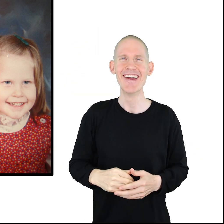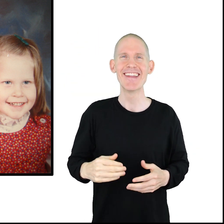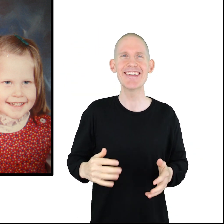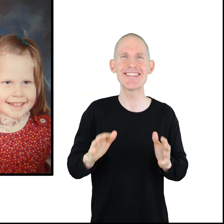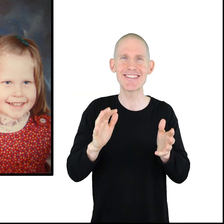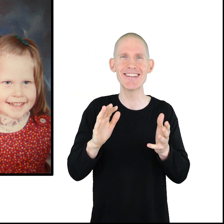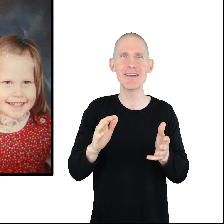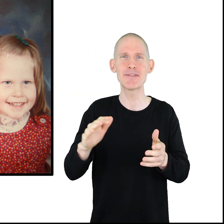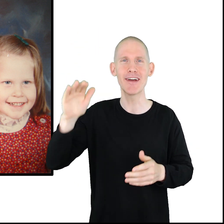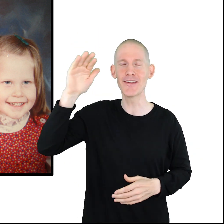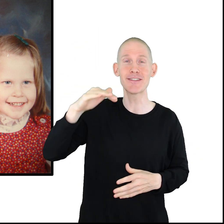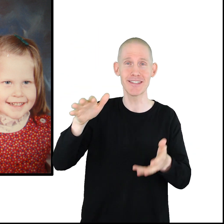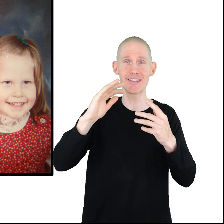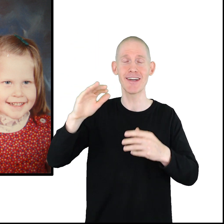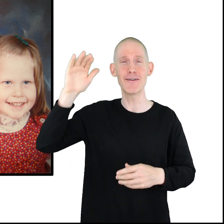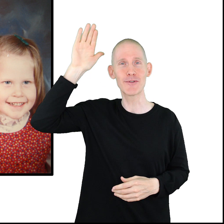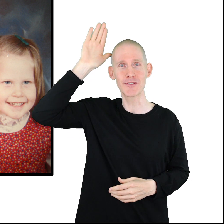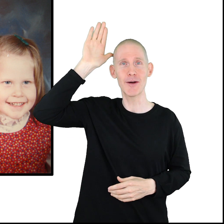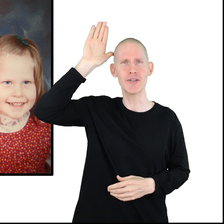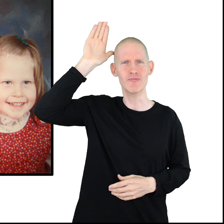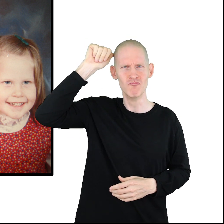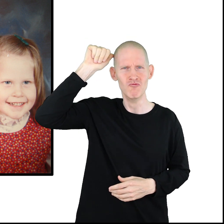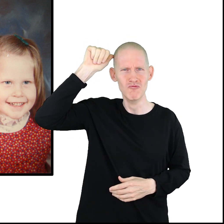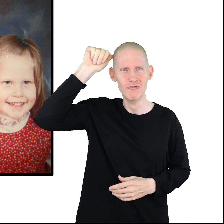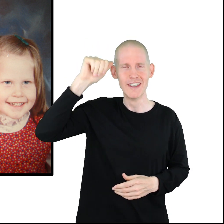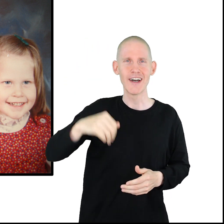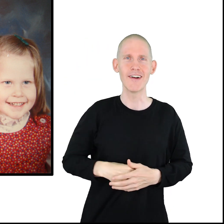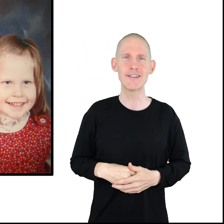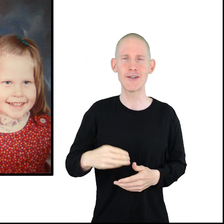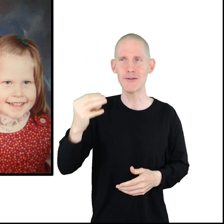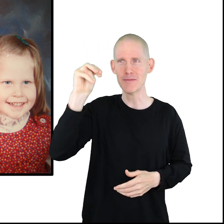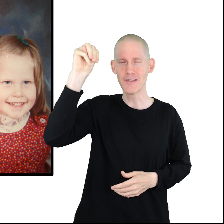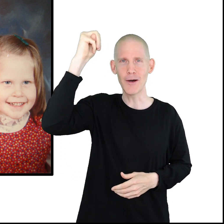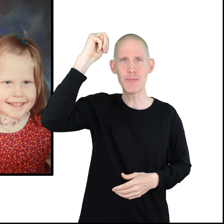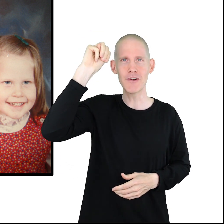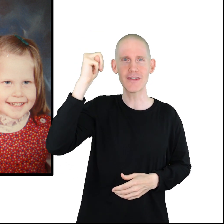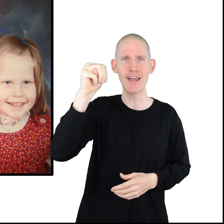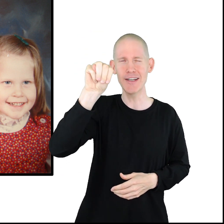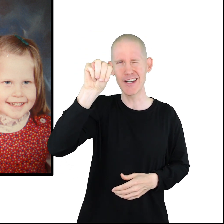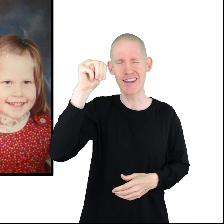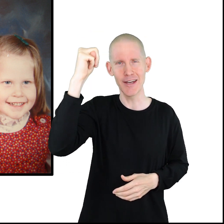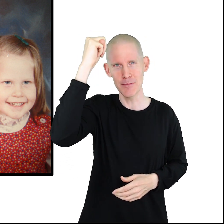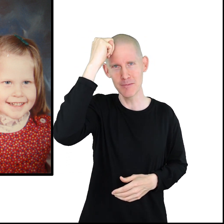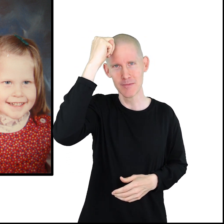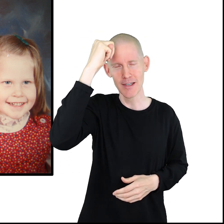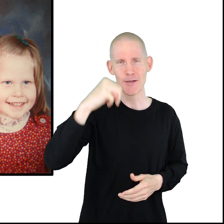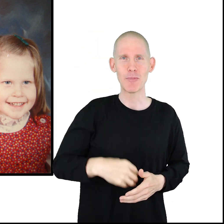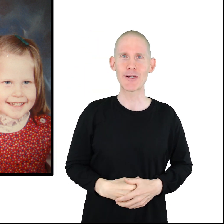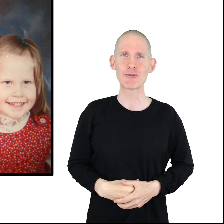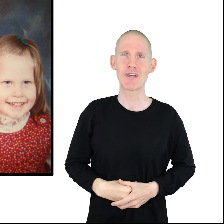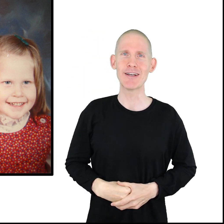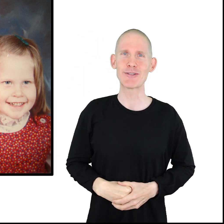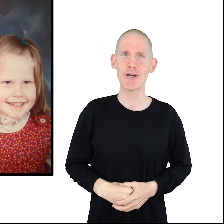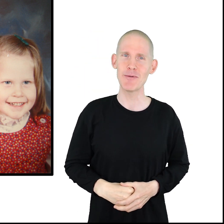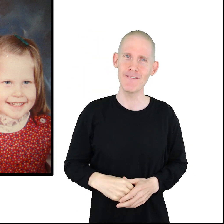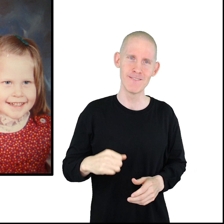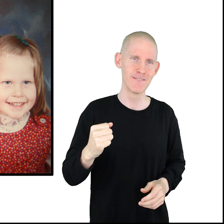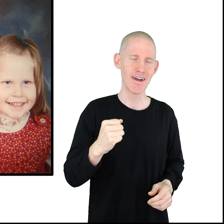This is the name sign. This is the sign for stubborn. All right. So up there at the head, you got the M. Michael's kind of stubborn. I